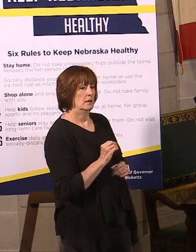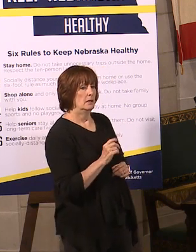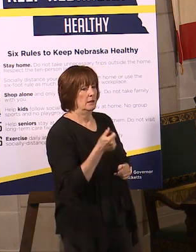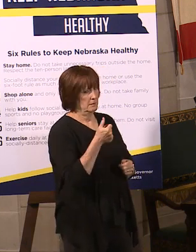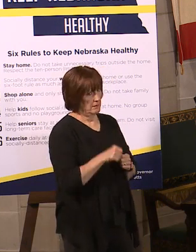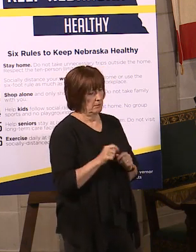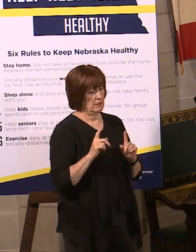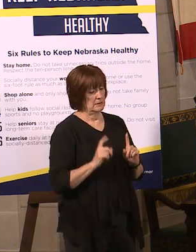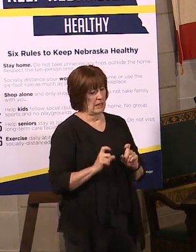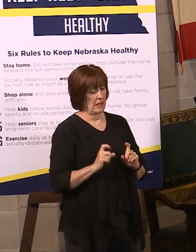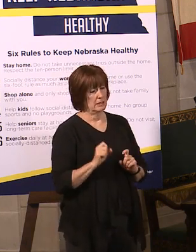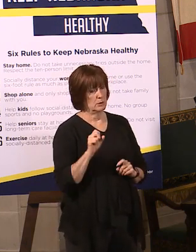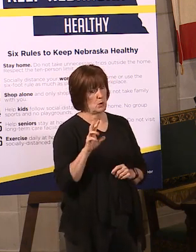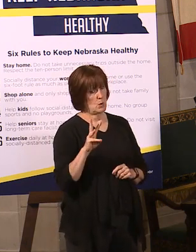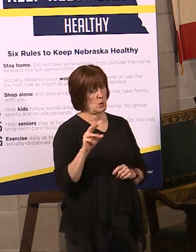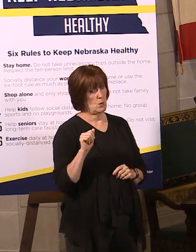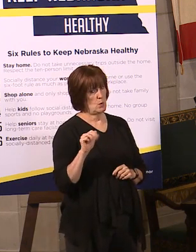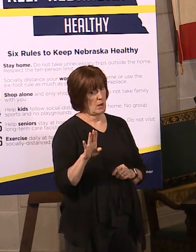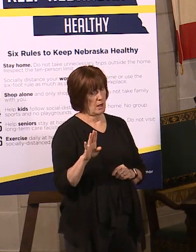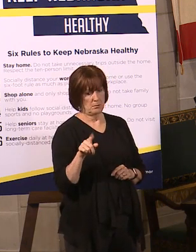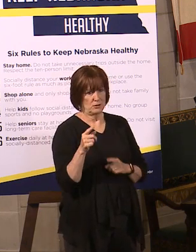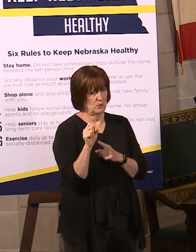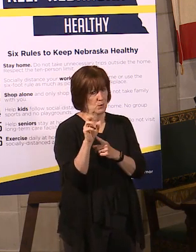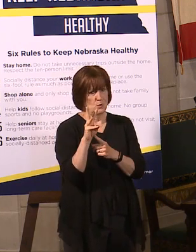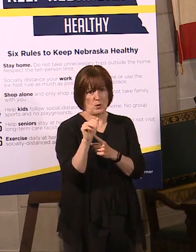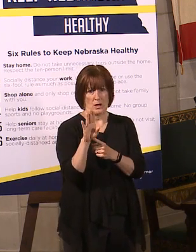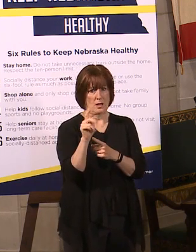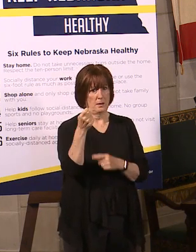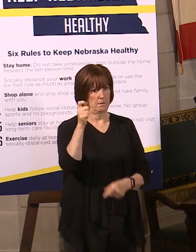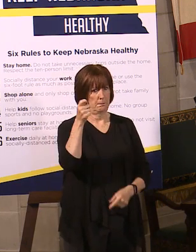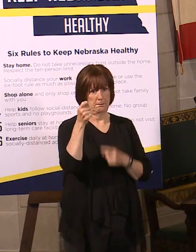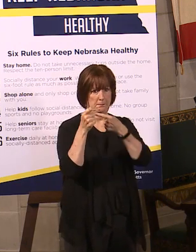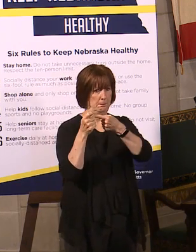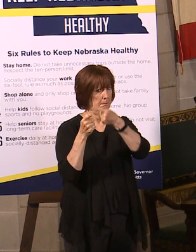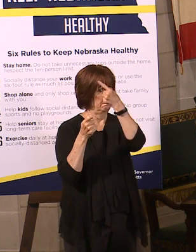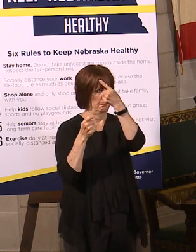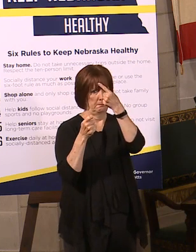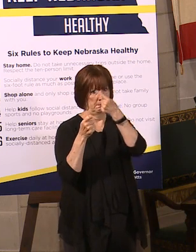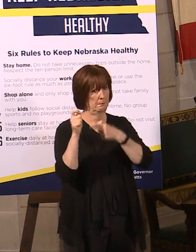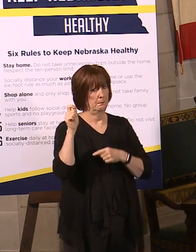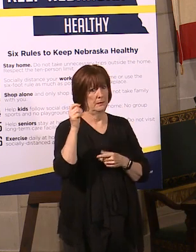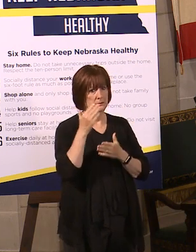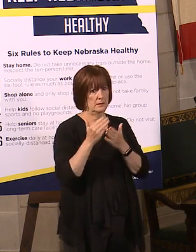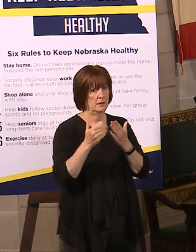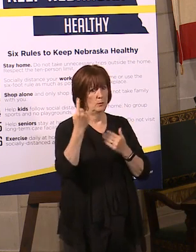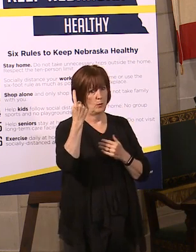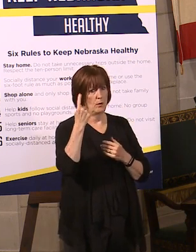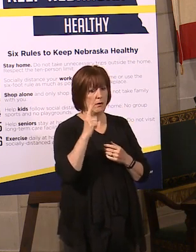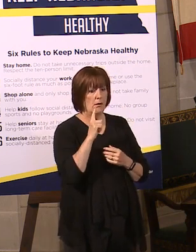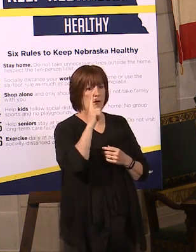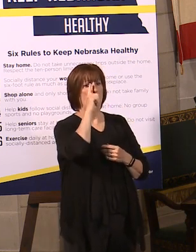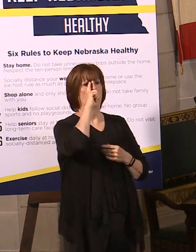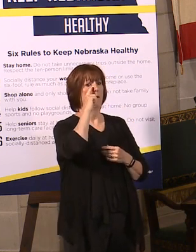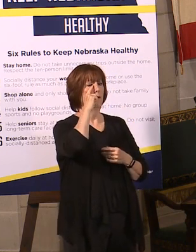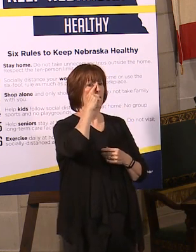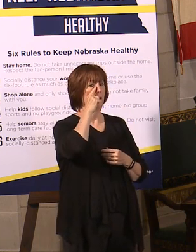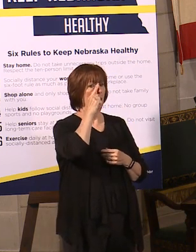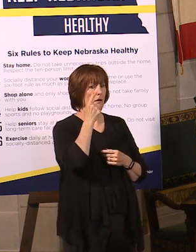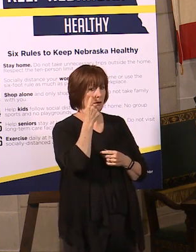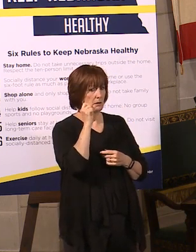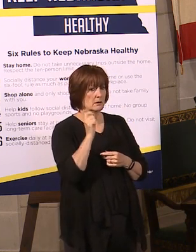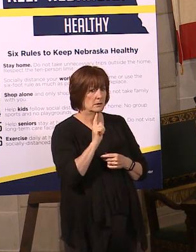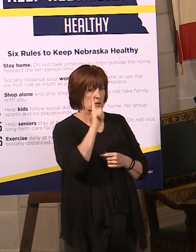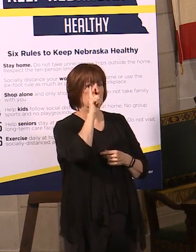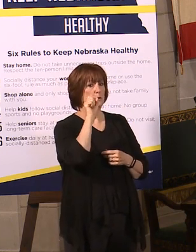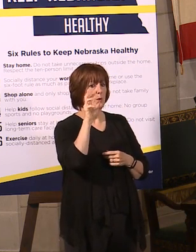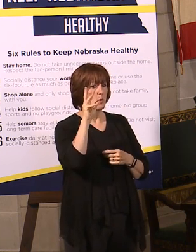Remember, the test we take in the swabs, when we take it, it's just a swab. It's just taking that swab, we take a swab of the nasal pharyngeal area